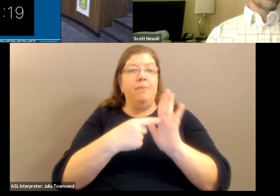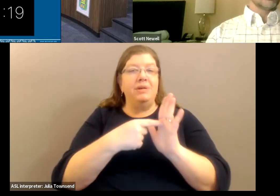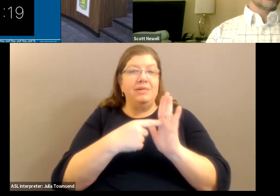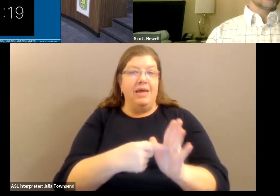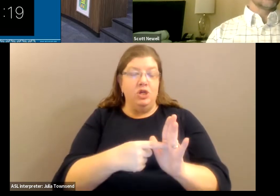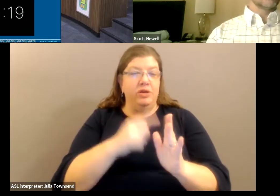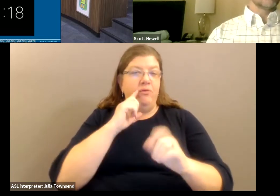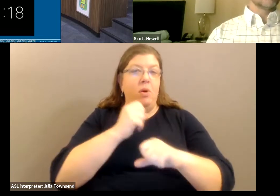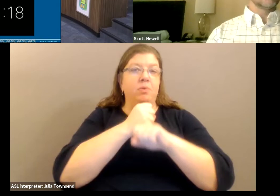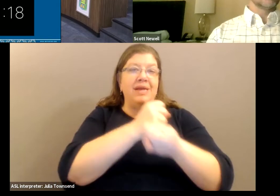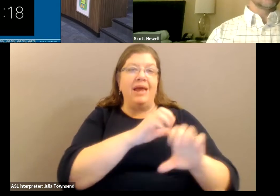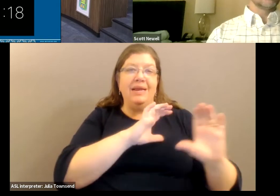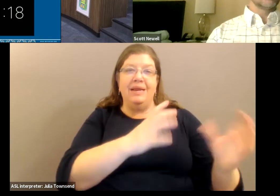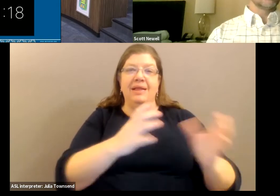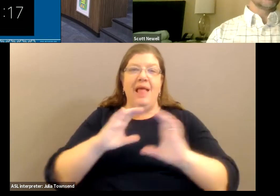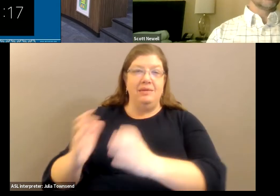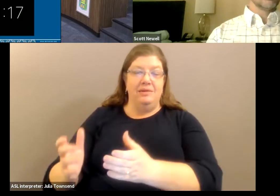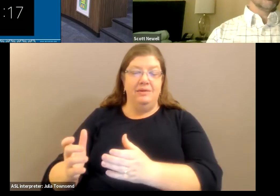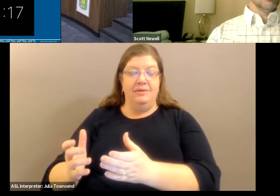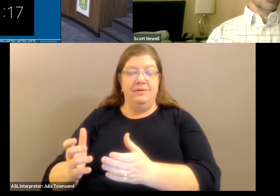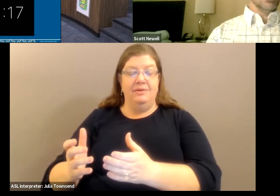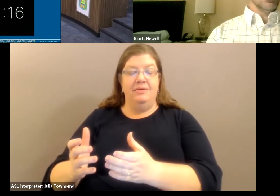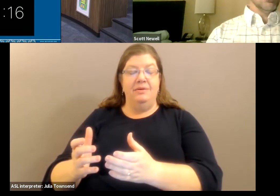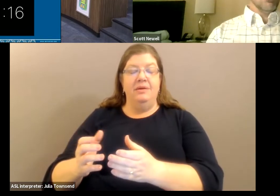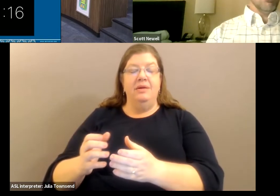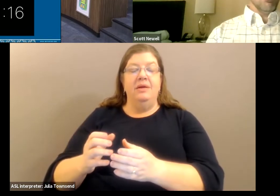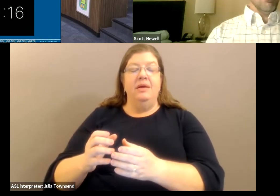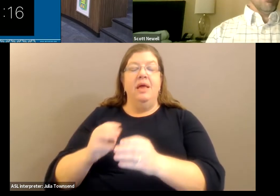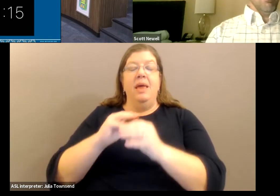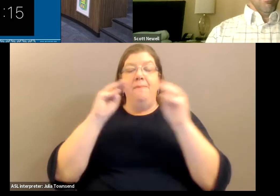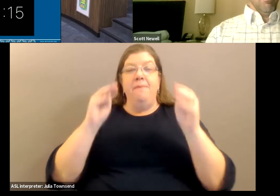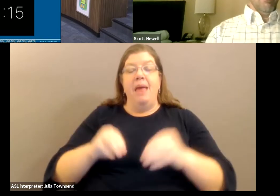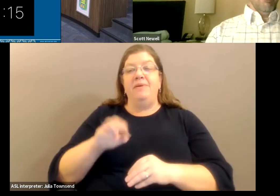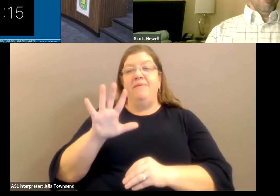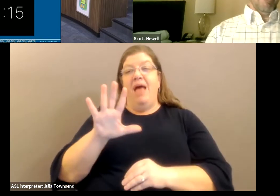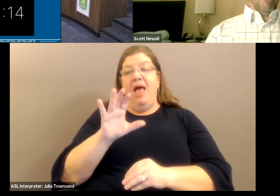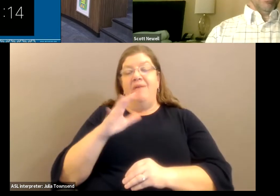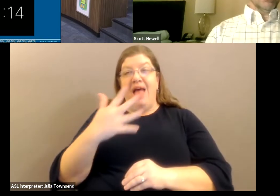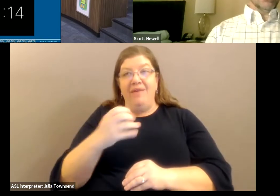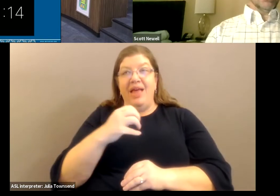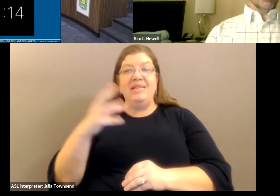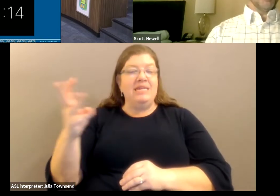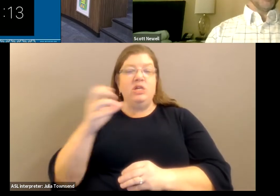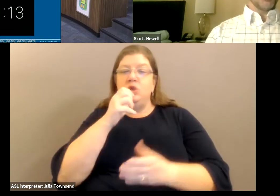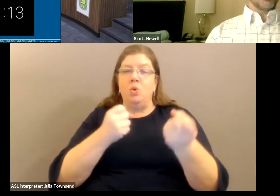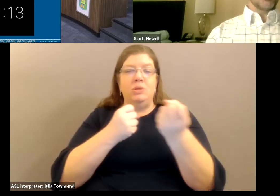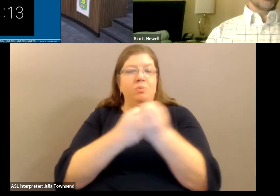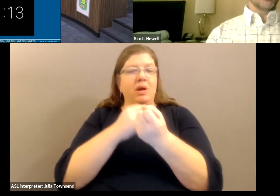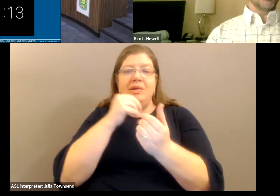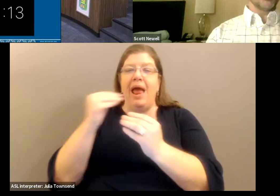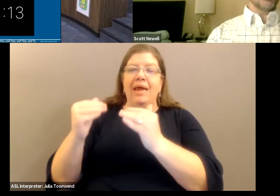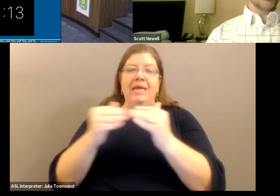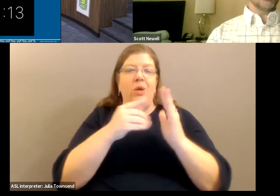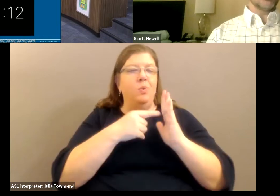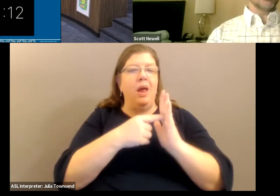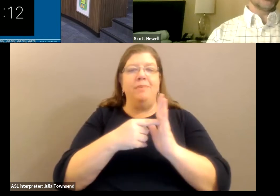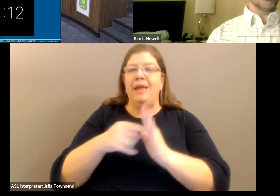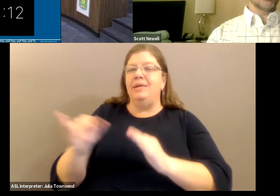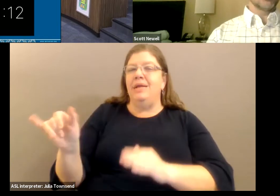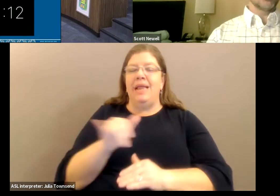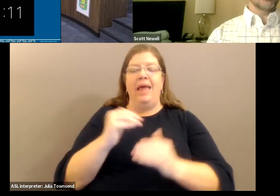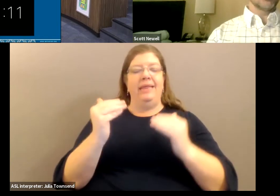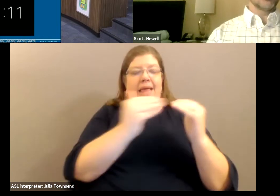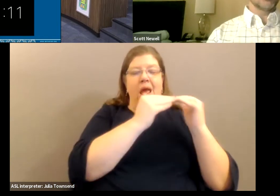of protected classes. I can't support maps 5 and 6 because those maps do not allow for equal representation like the equity